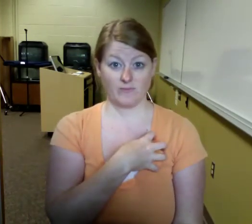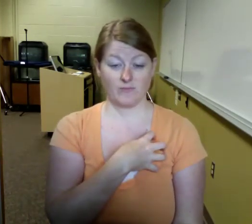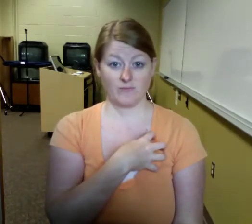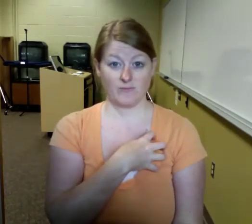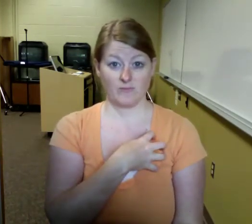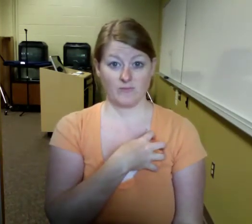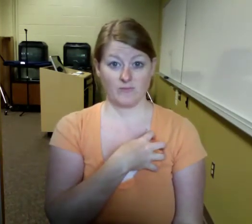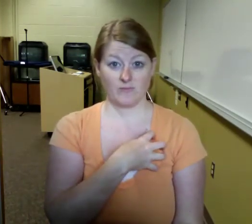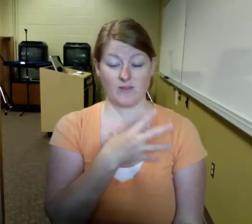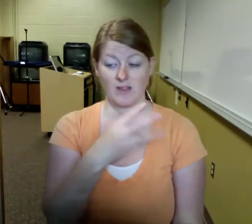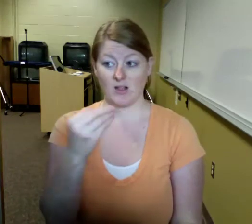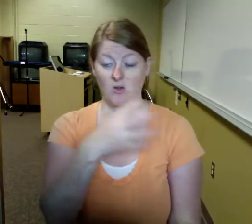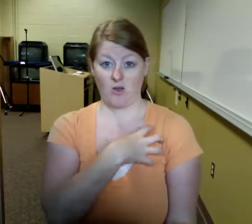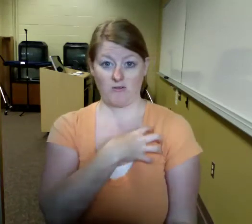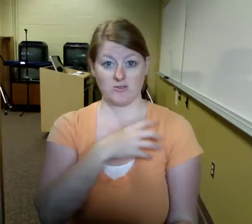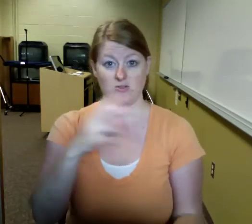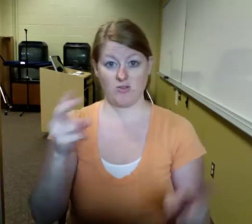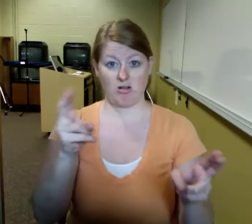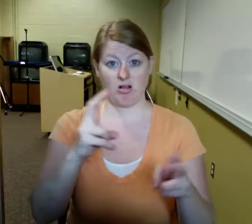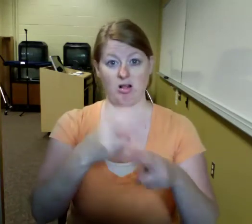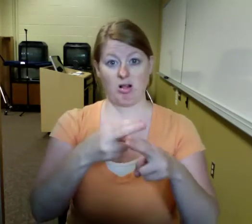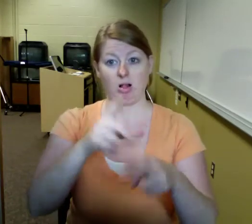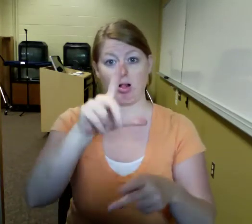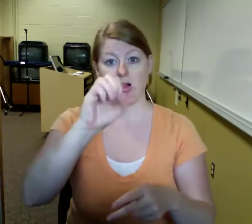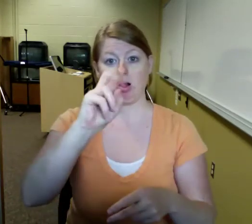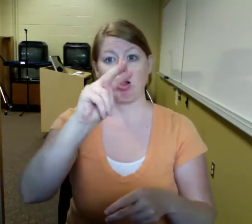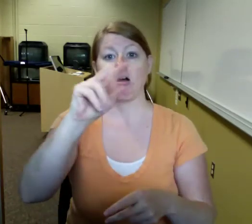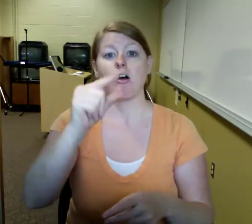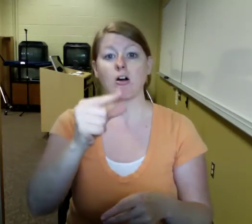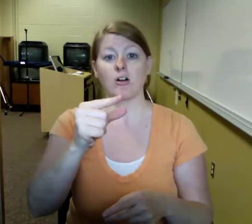and Officer Long, and H.J. Russell went into the woods